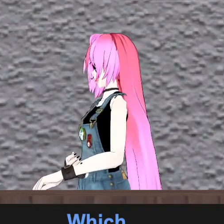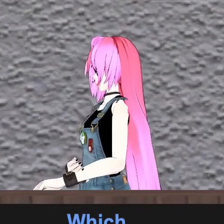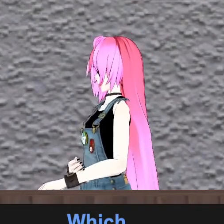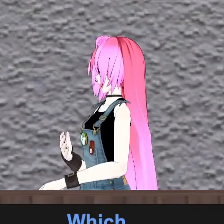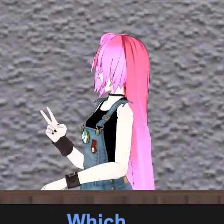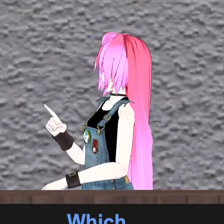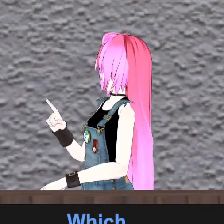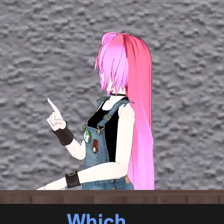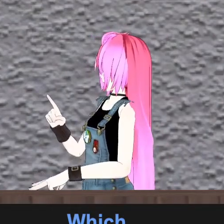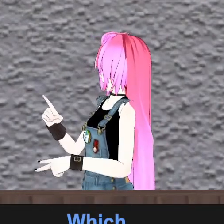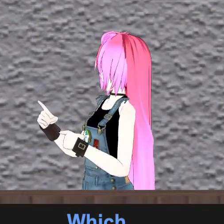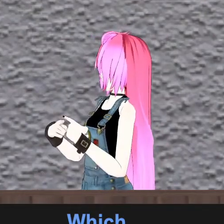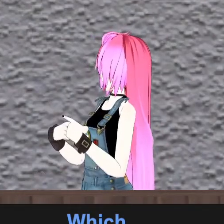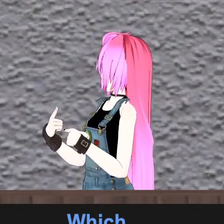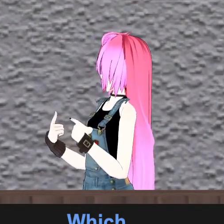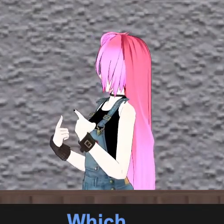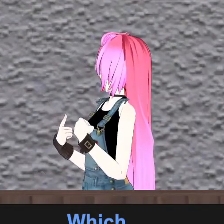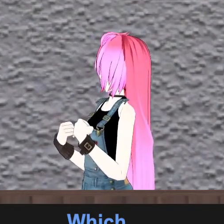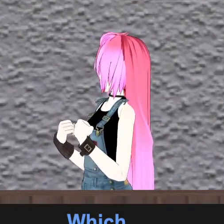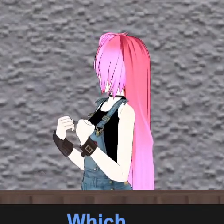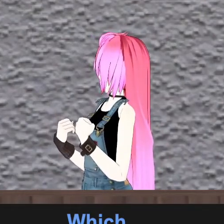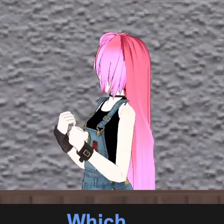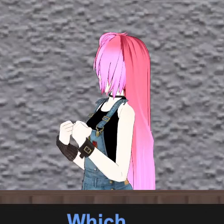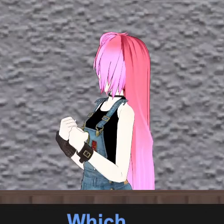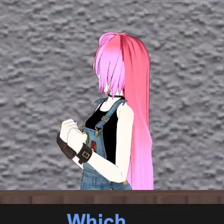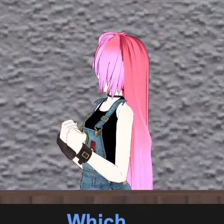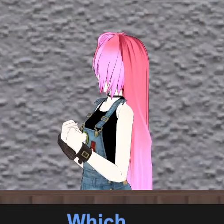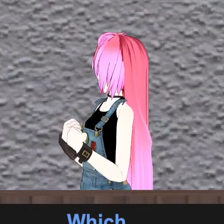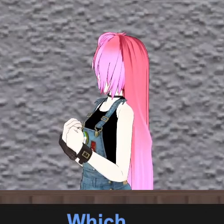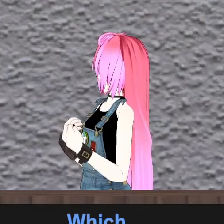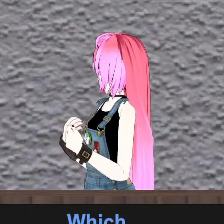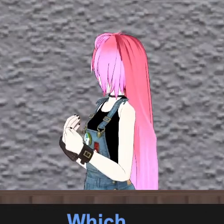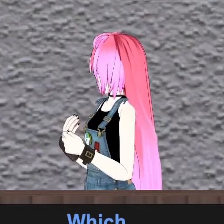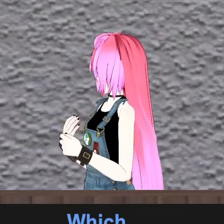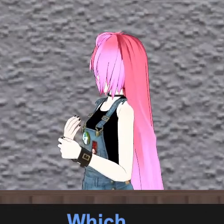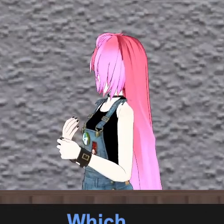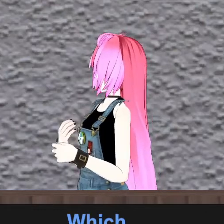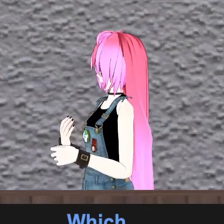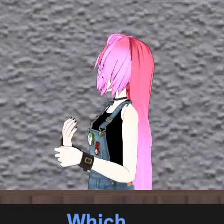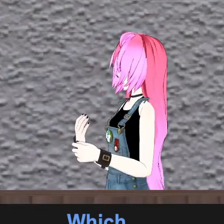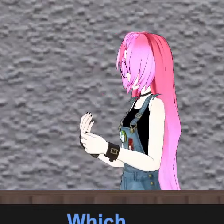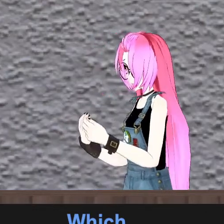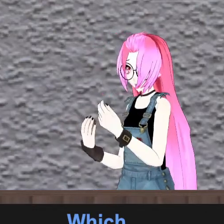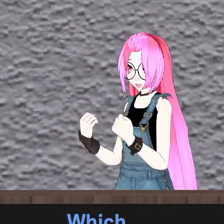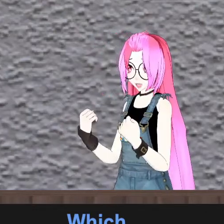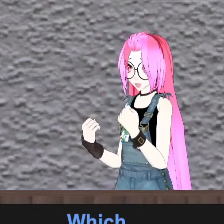Thank you. And did you say you wanted to know the sign for drive? Is that what you said? Yeah, the sign for drive. Yeah, so the sign for